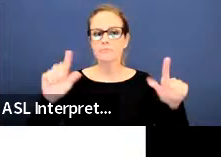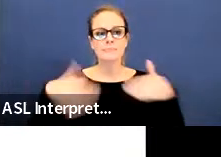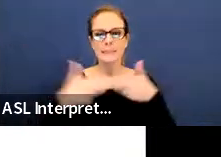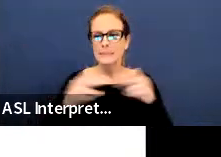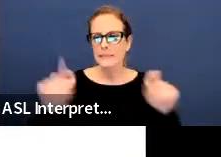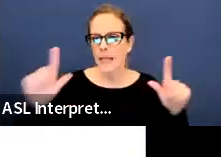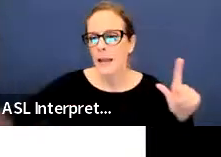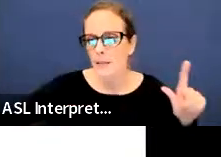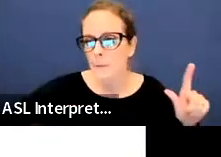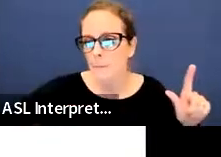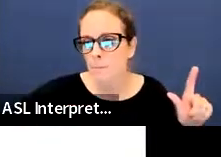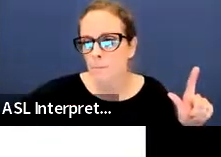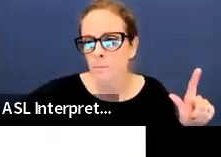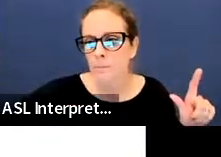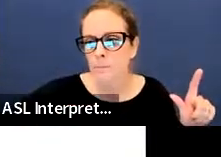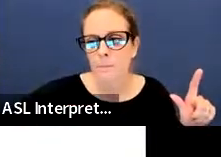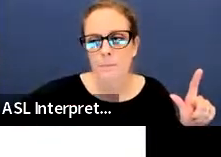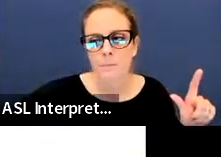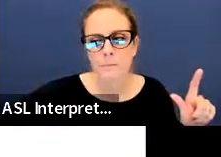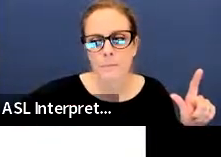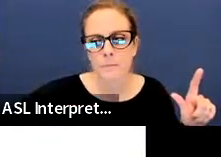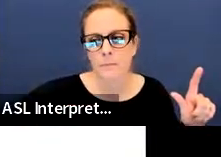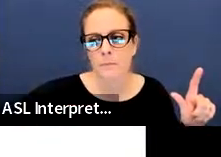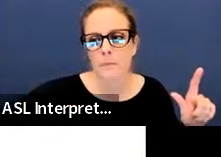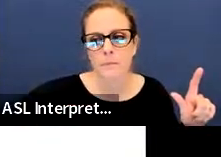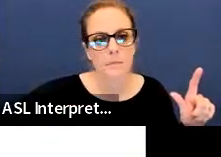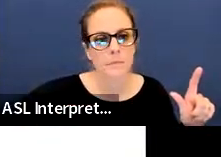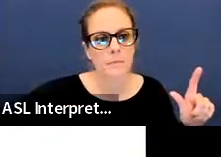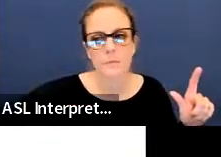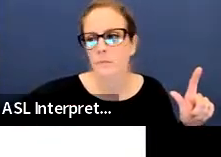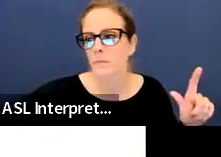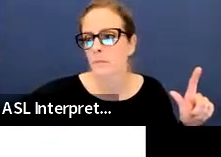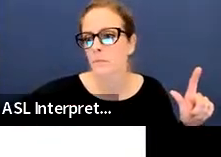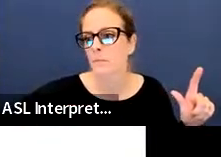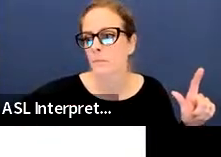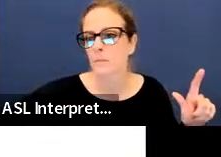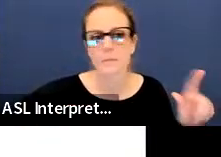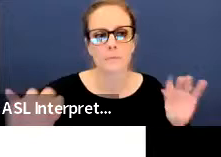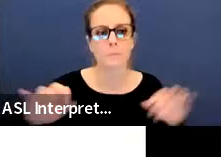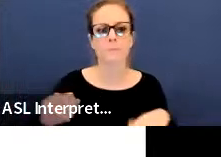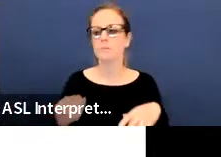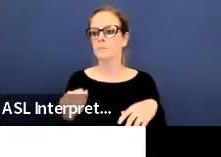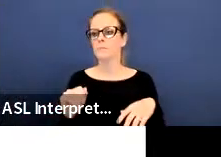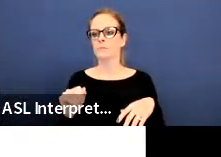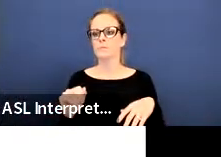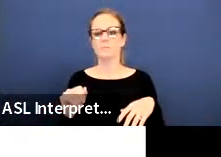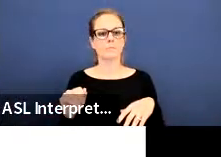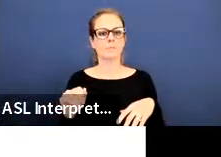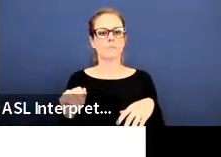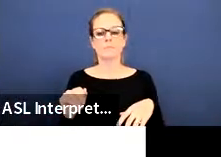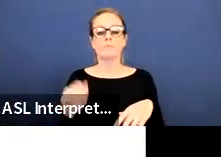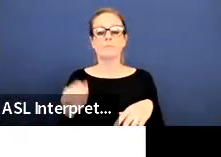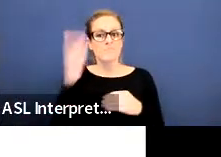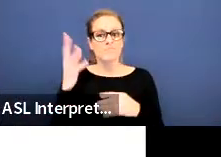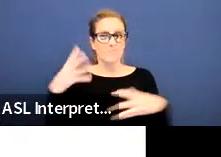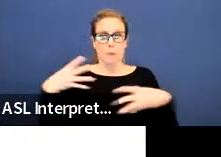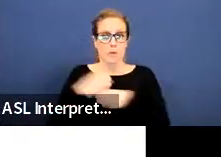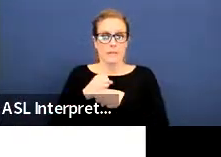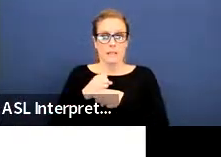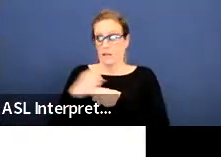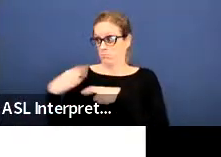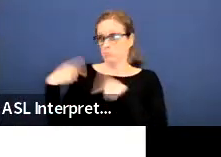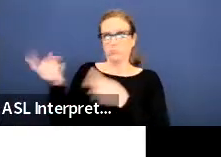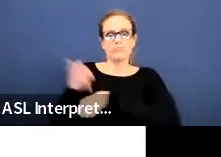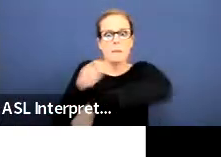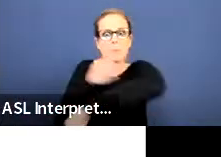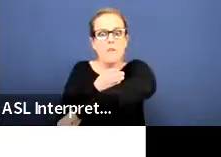slide. So first of all, just briefly, things have improved quite a bit from